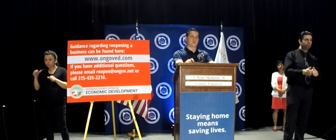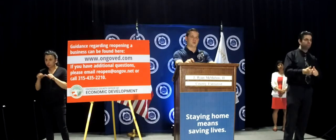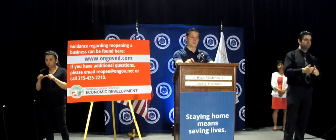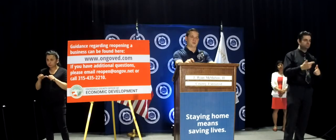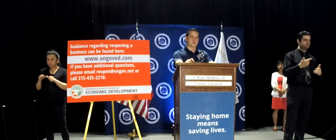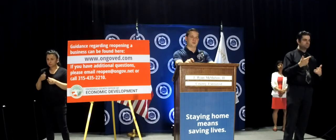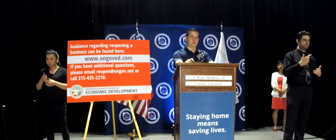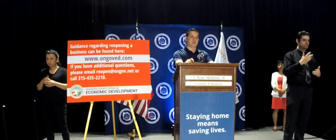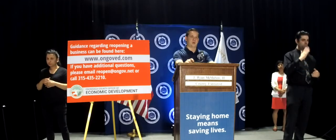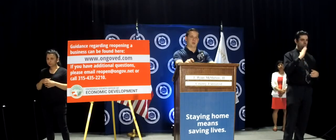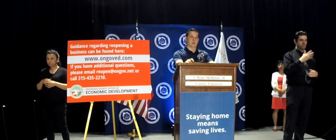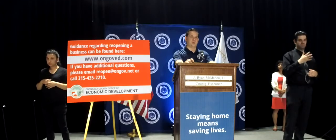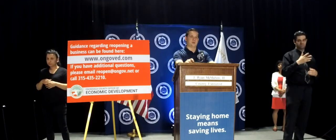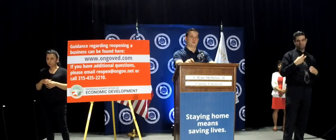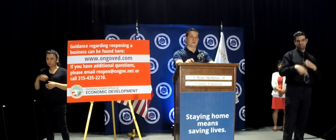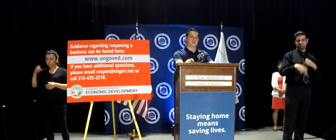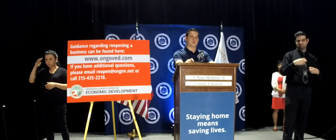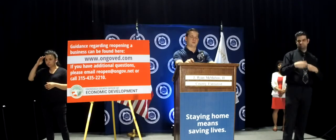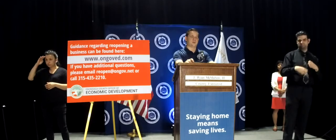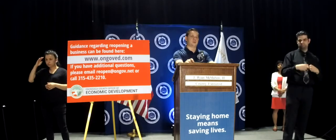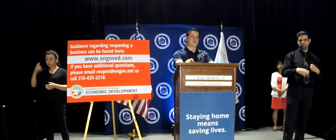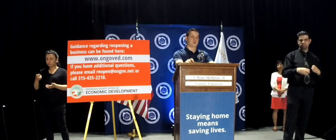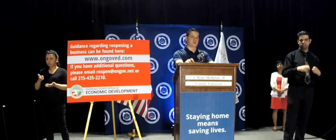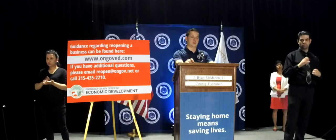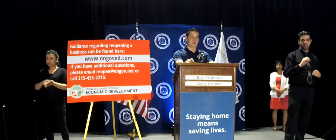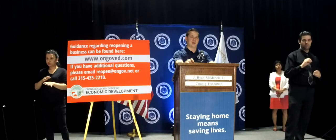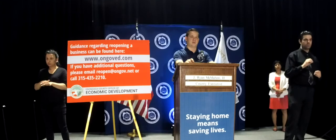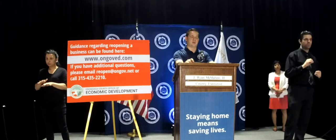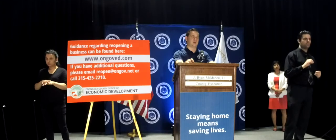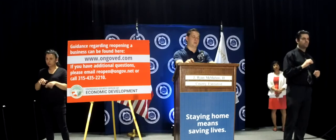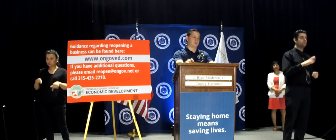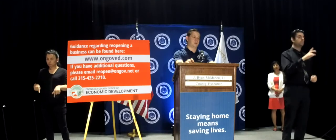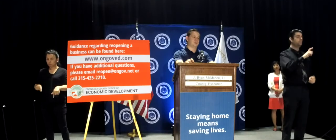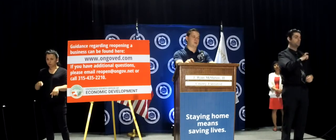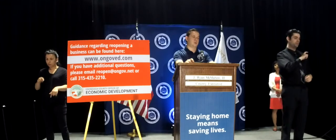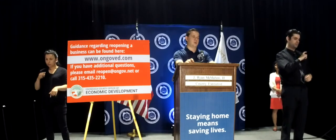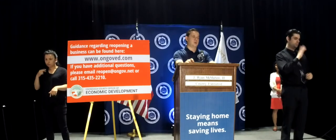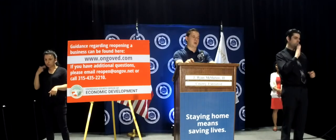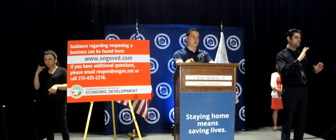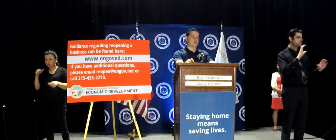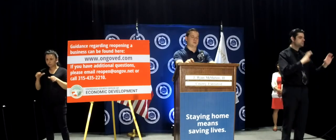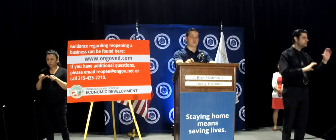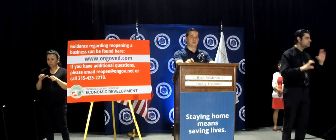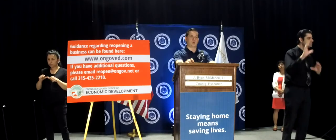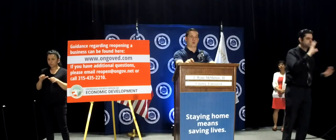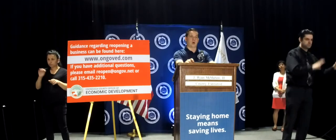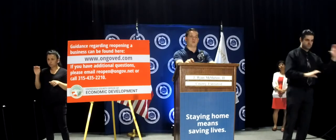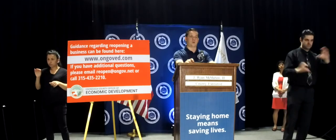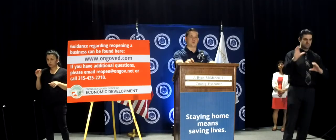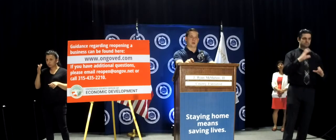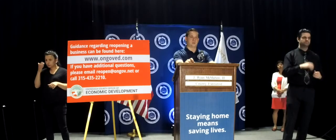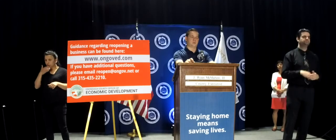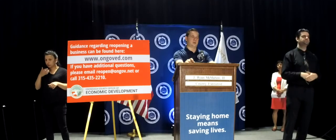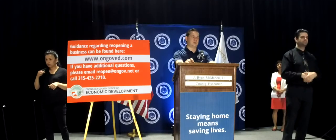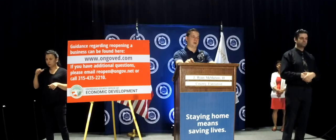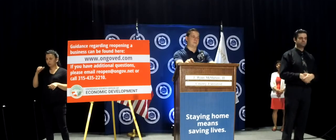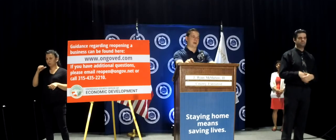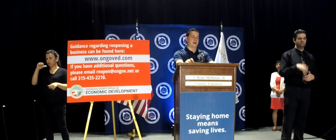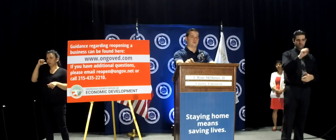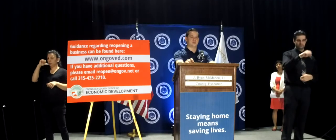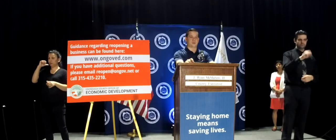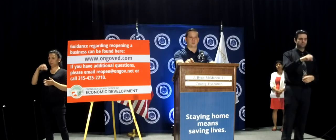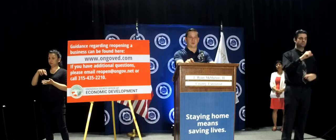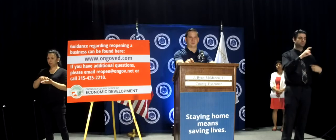law enforcement agencies beef up anyways for issues like drunk driving and other things. So I think you'll see more law enforcement out, and